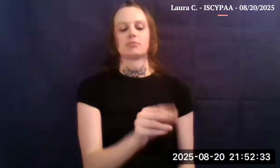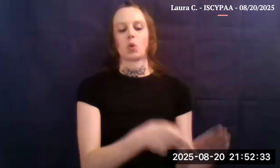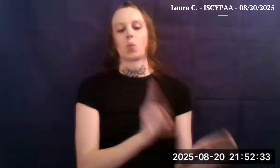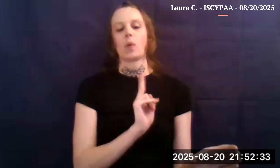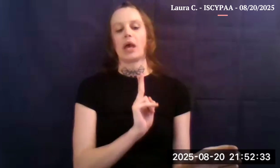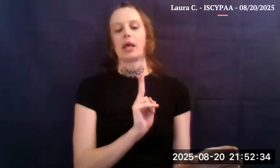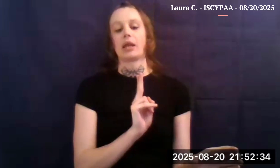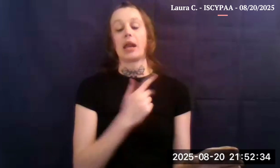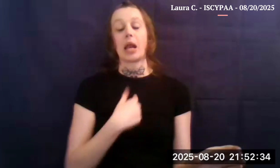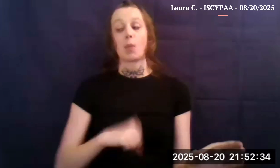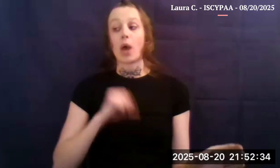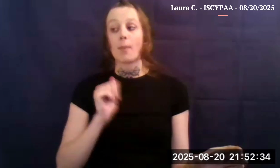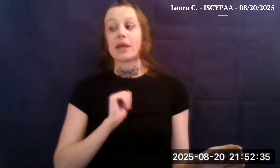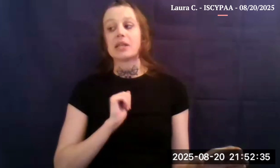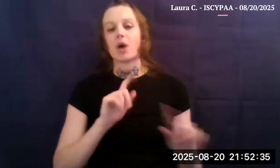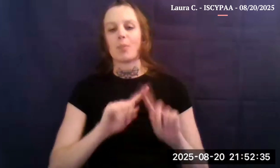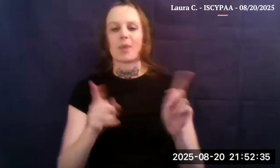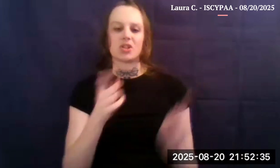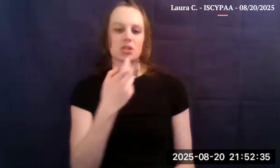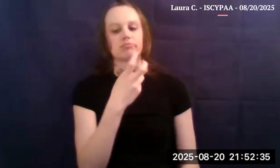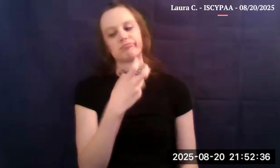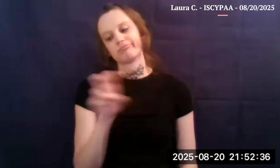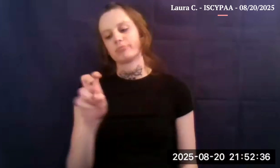switched substances though.